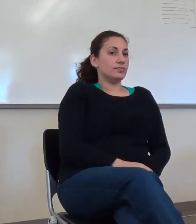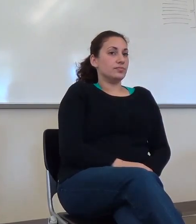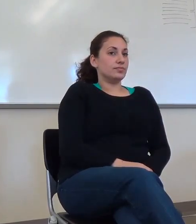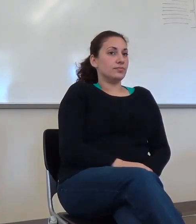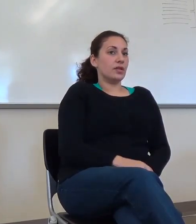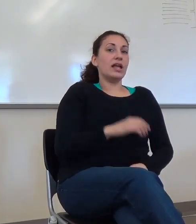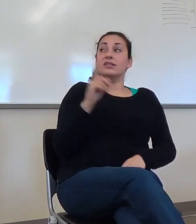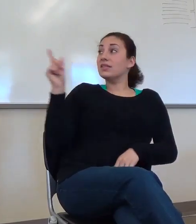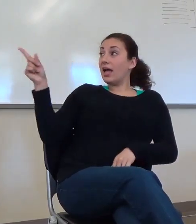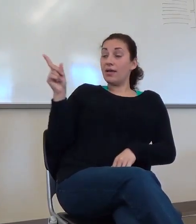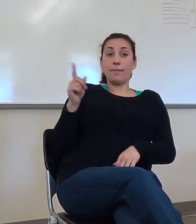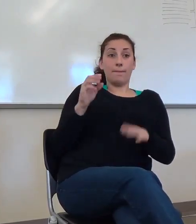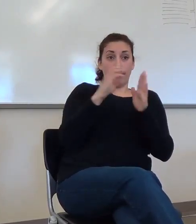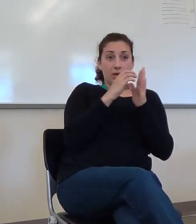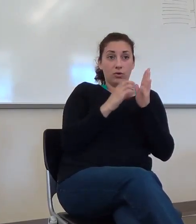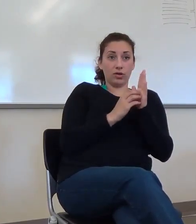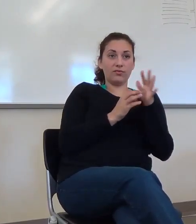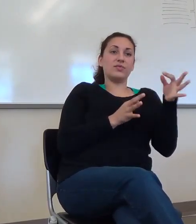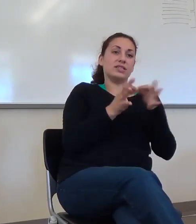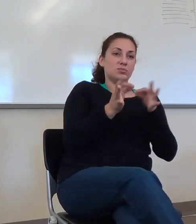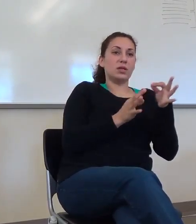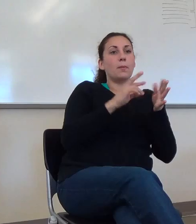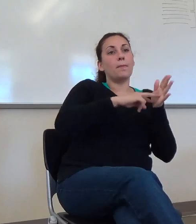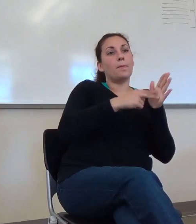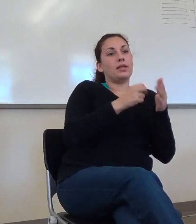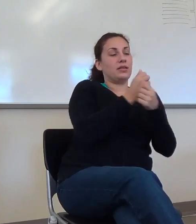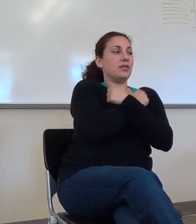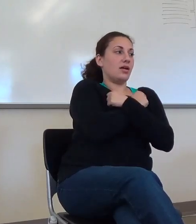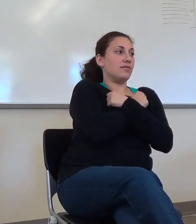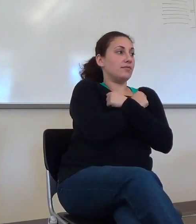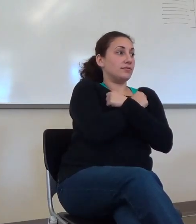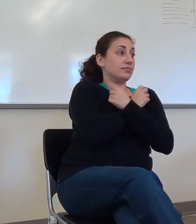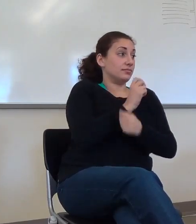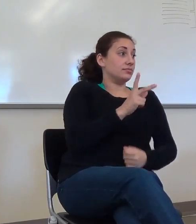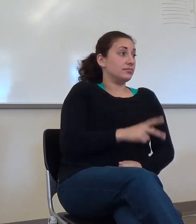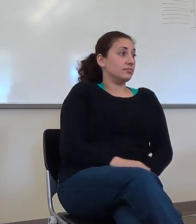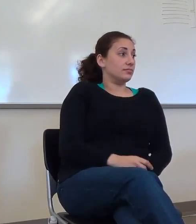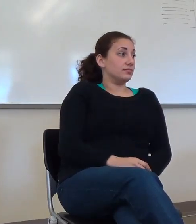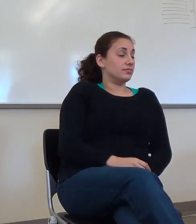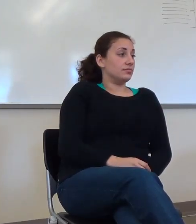love. Okay. Do you see? So we see that